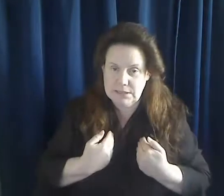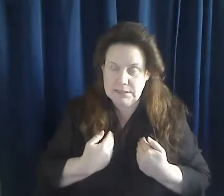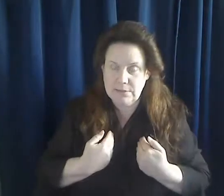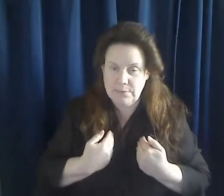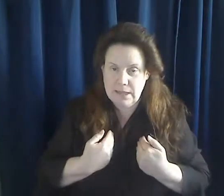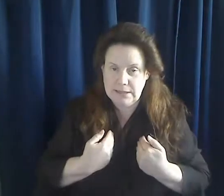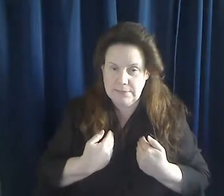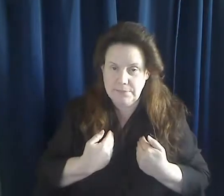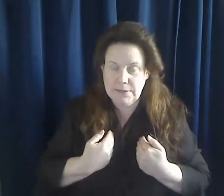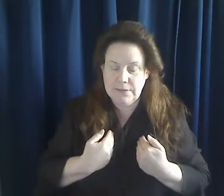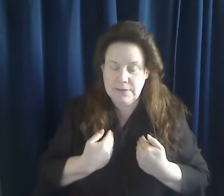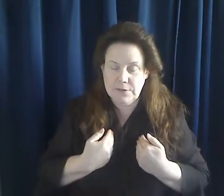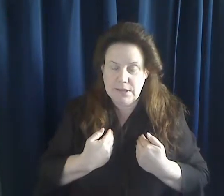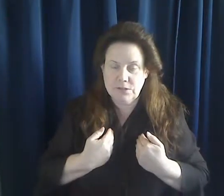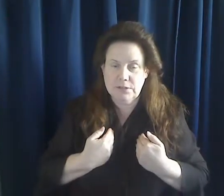is implied in the communication.